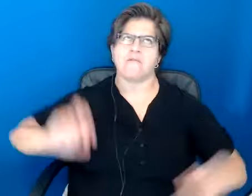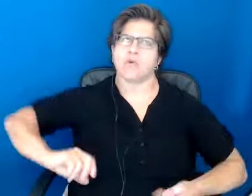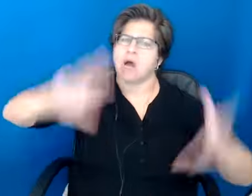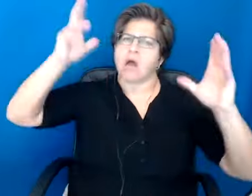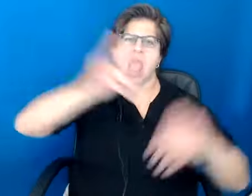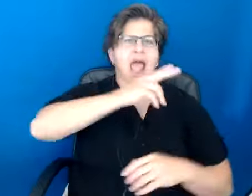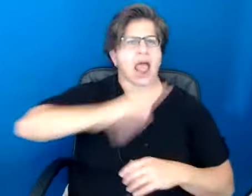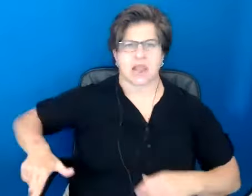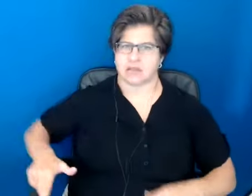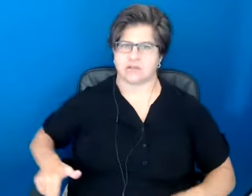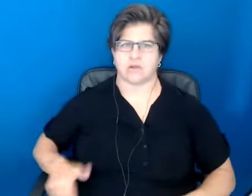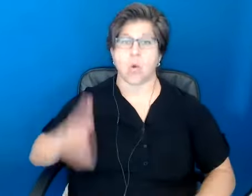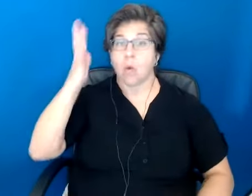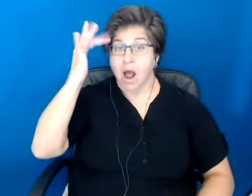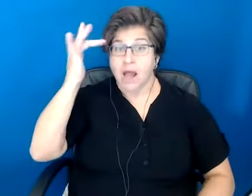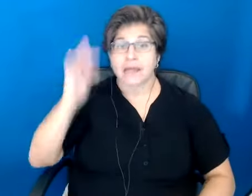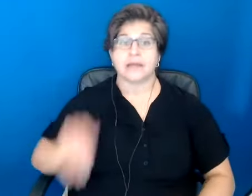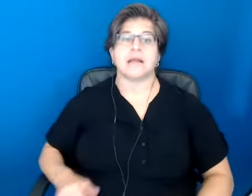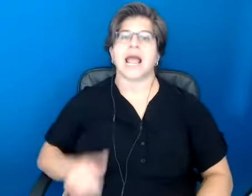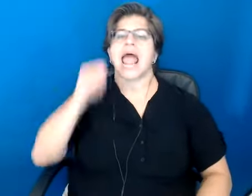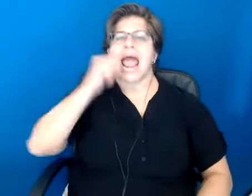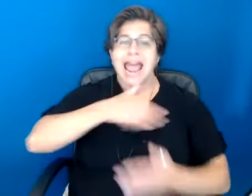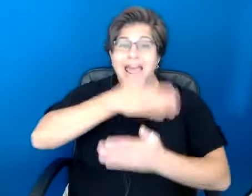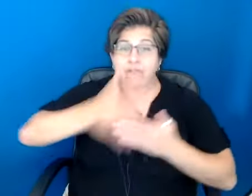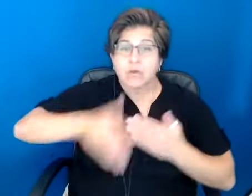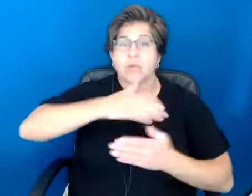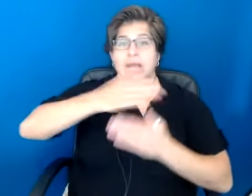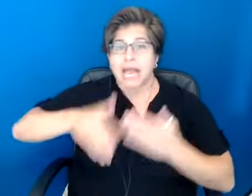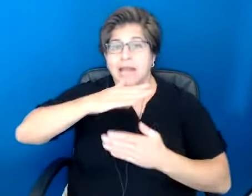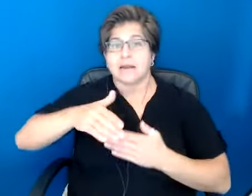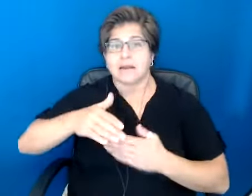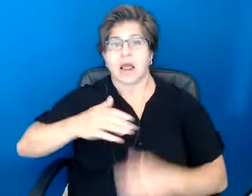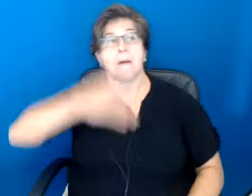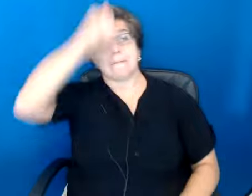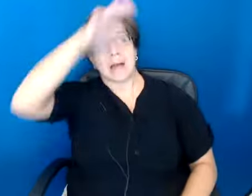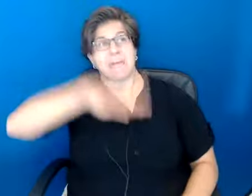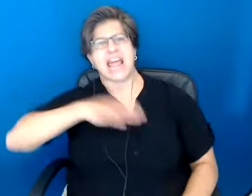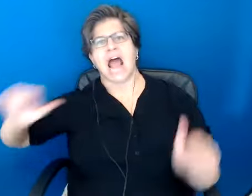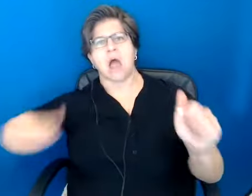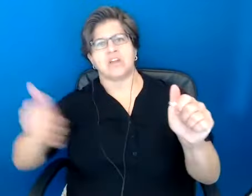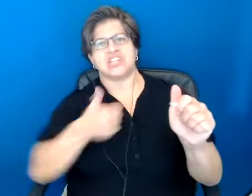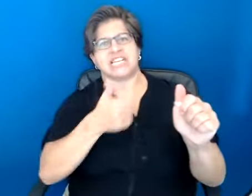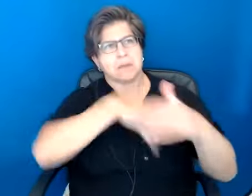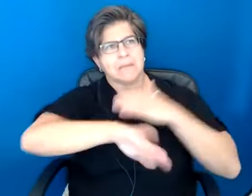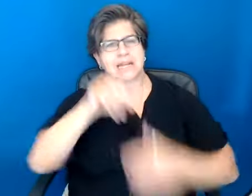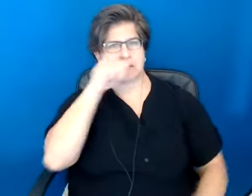Tuesday to go to the meeting. And my life was hellish every weekend. And the reason why it was hellish every weekend was because